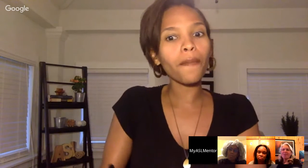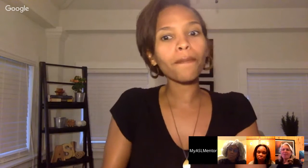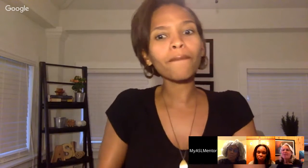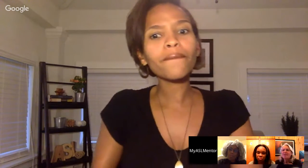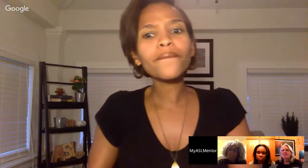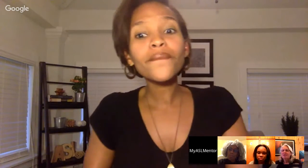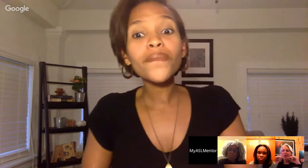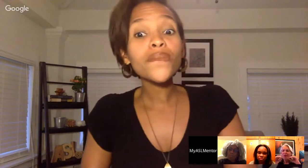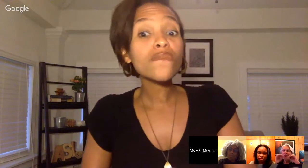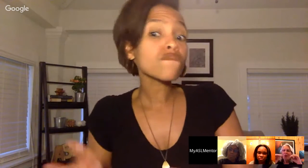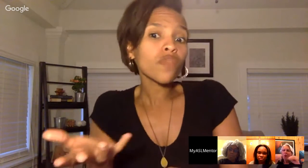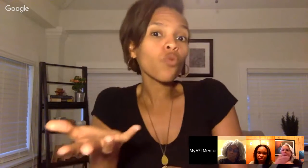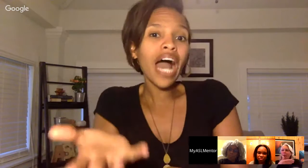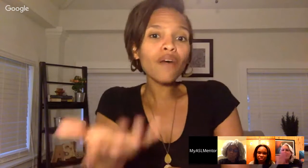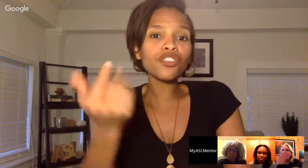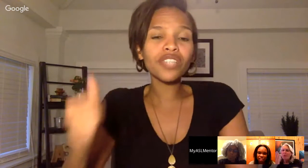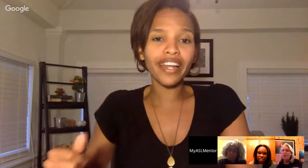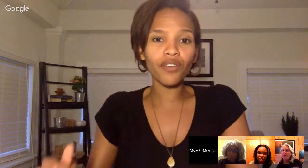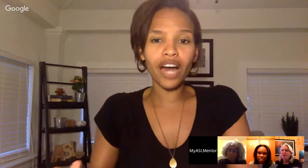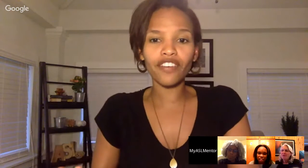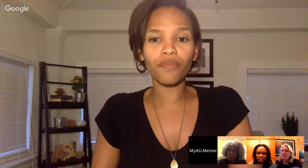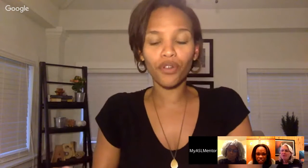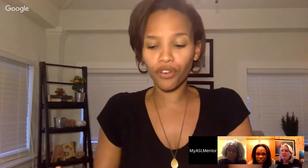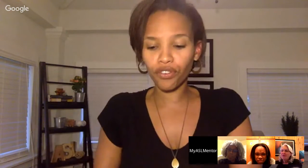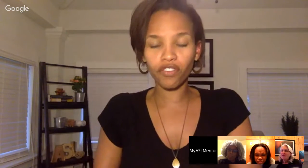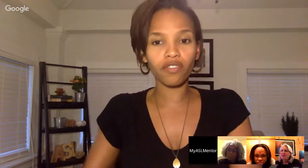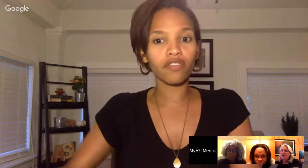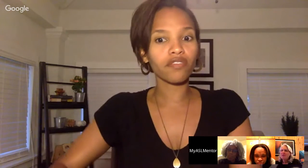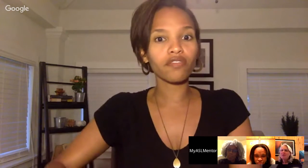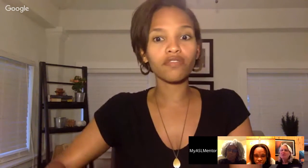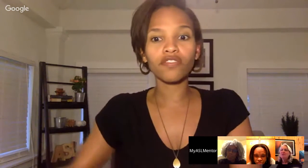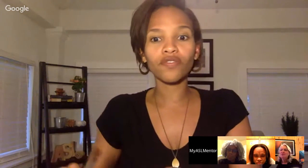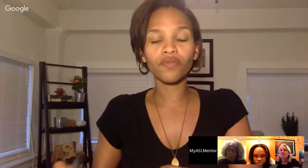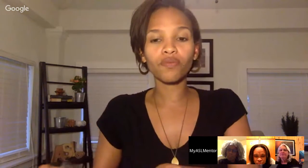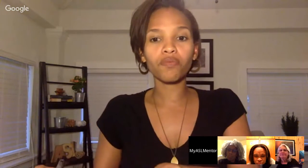Mm-hmm. Well, how would you sign I don't have a computer?